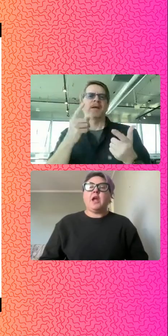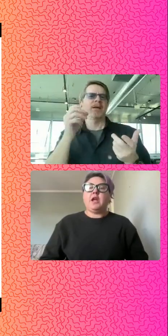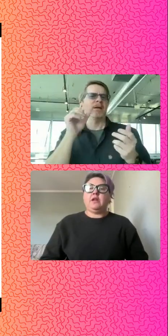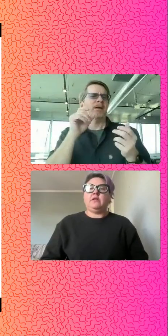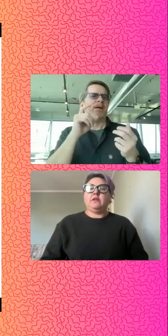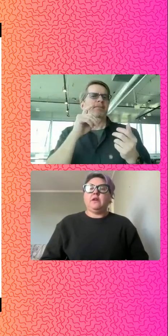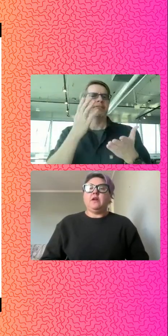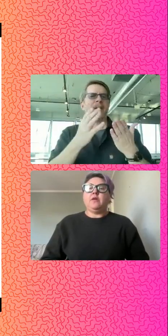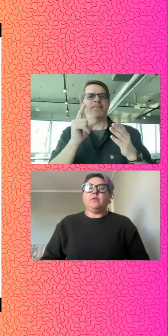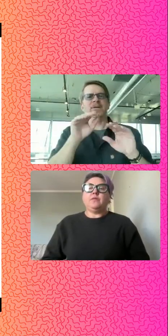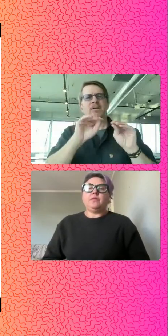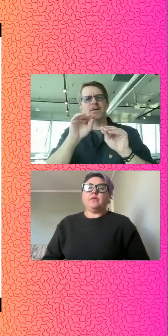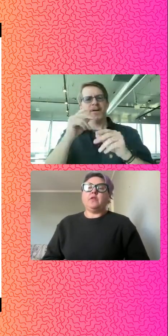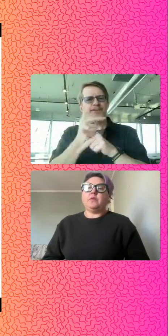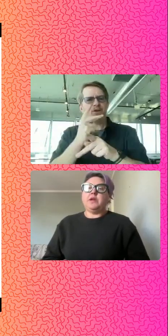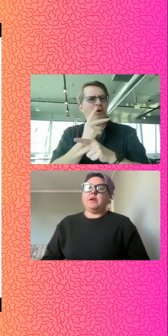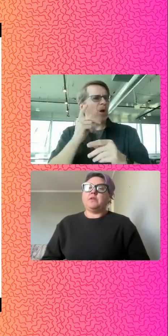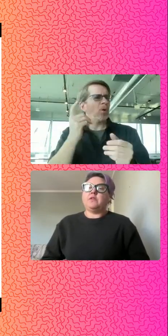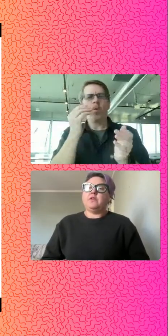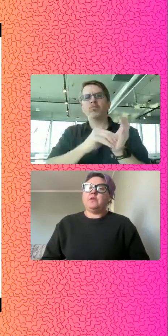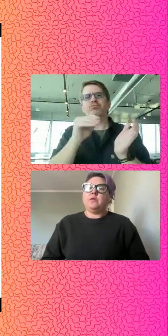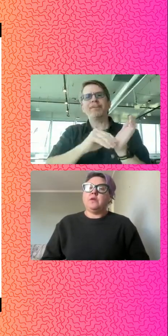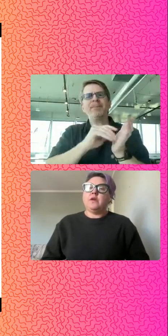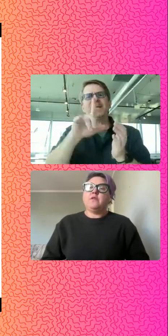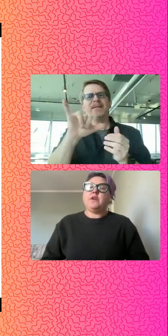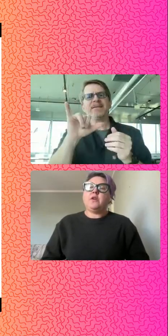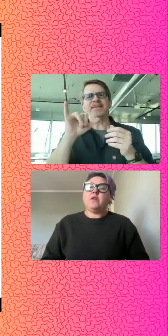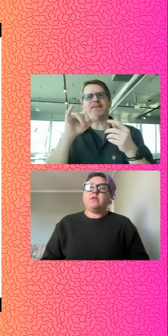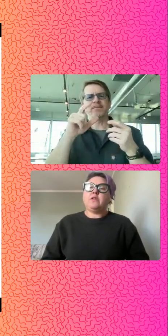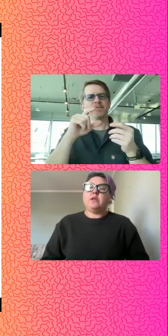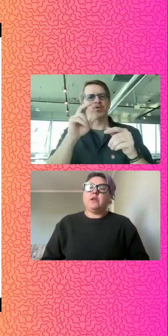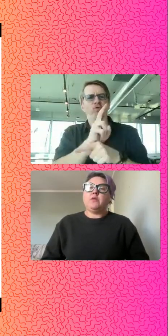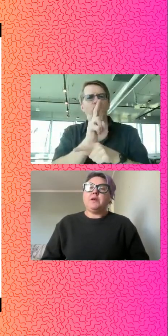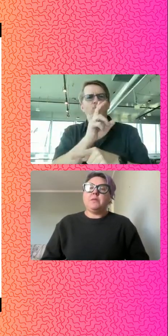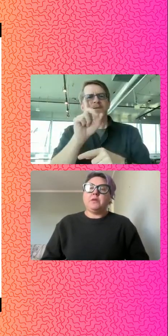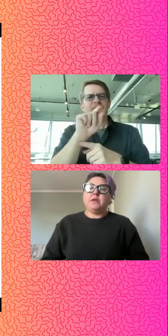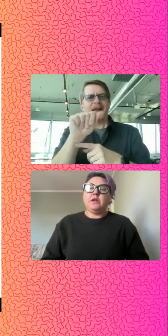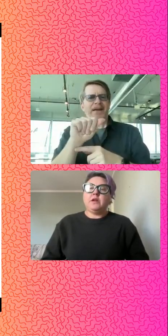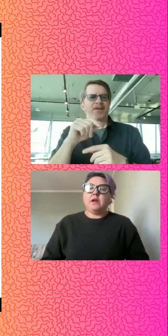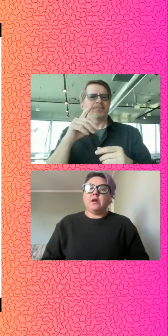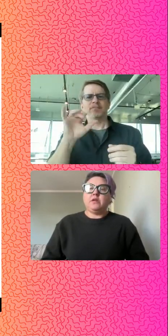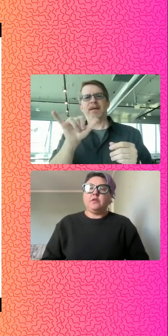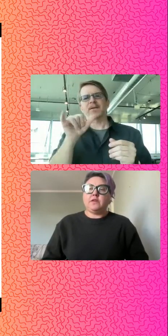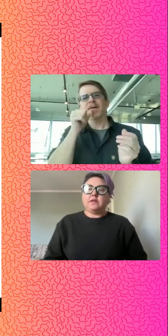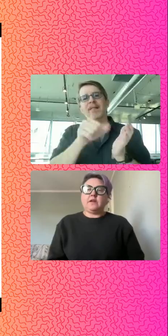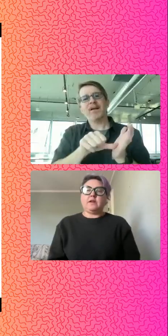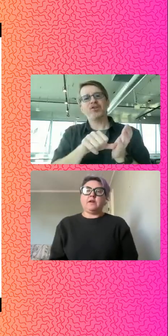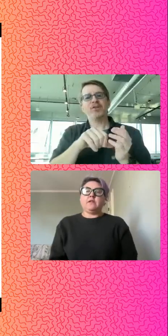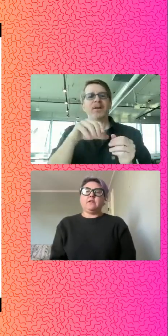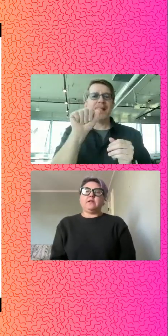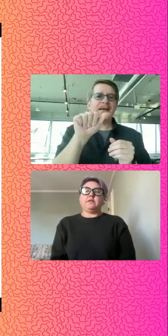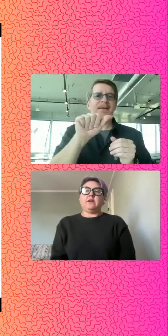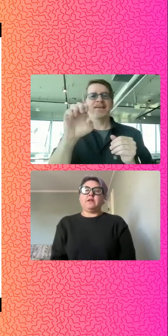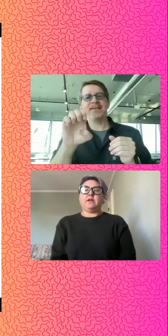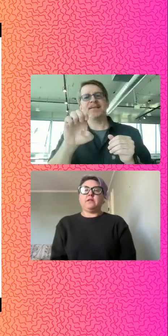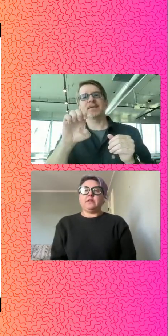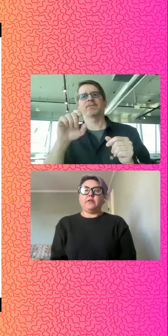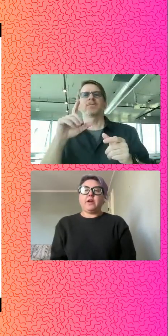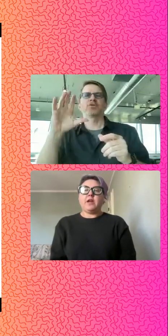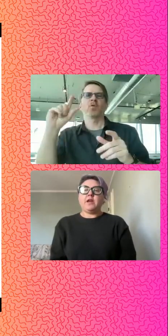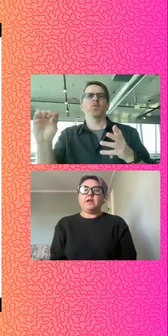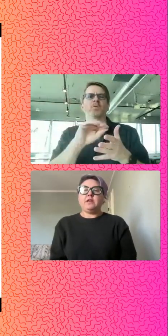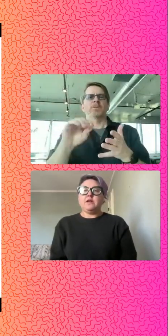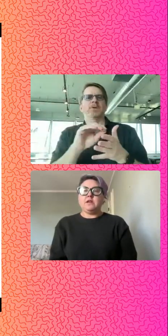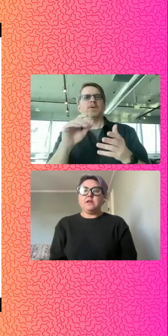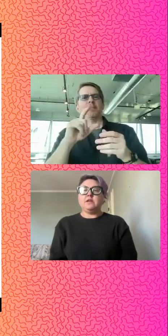smaller and also being able to figure out the repeatability using the data, let's say like the